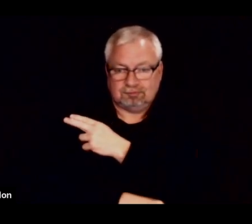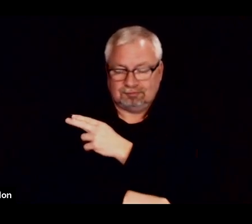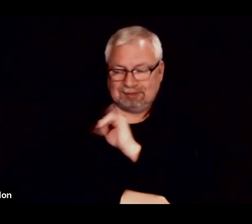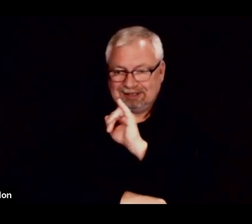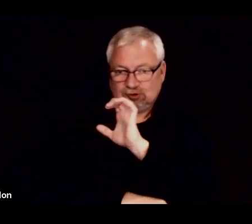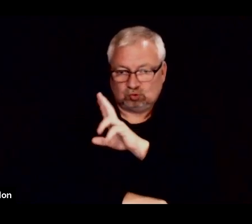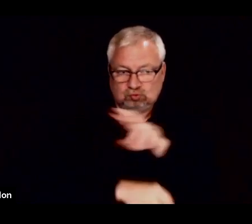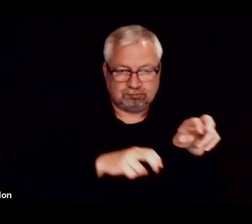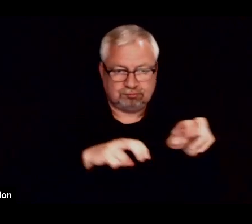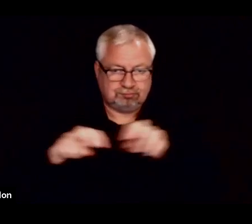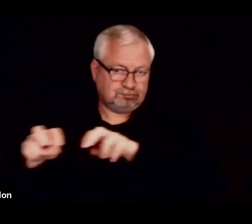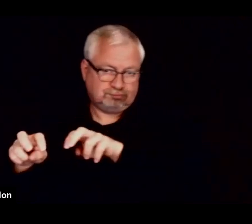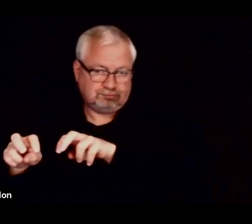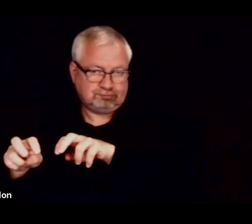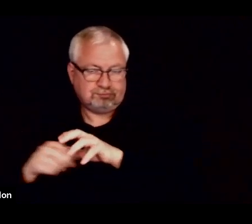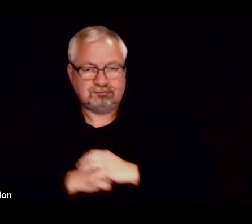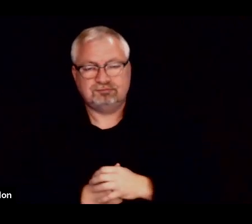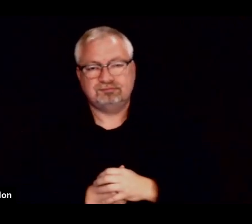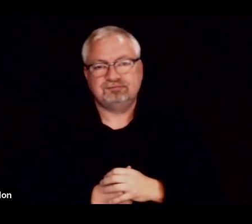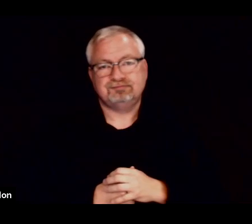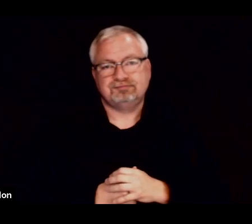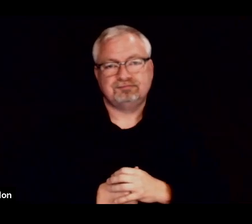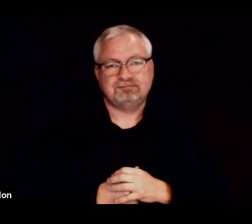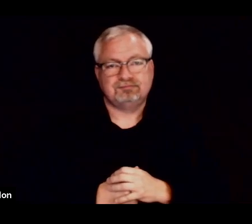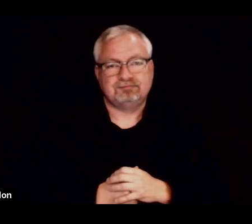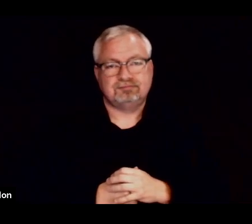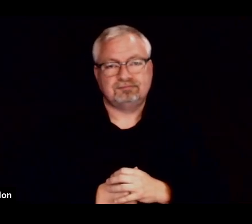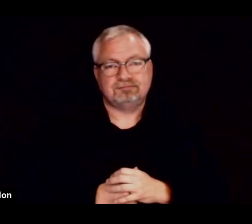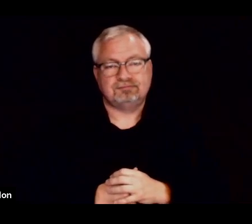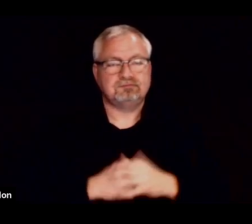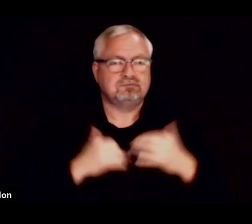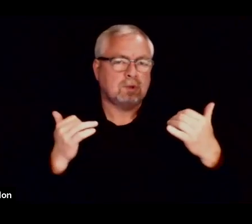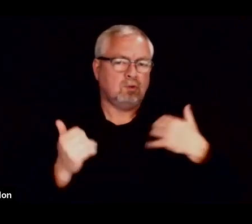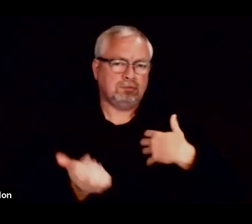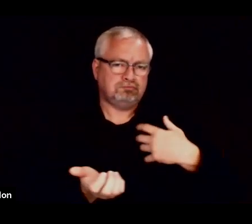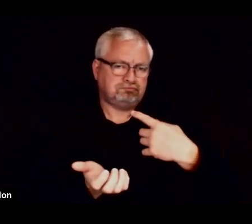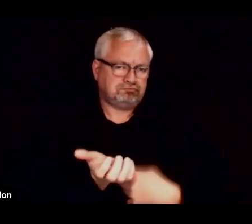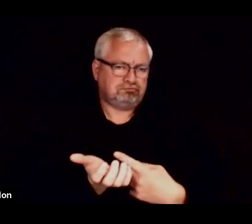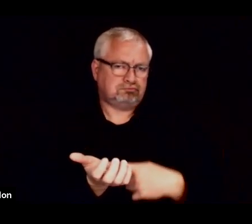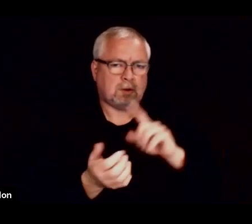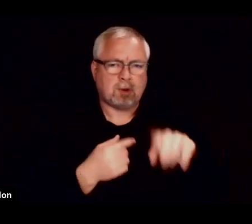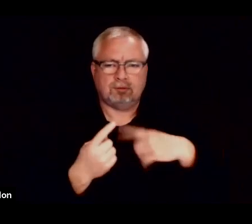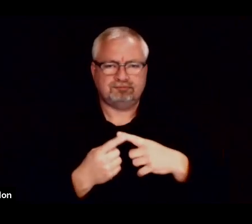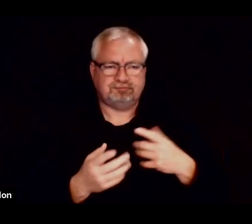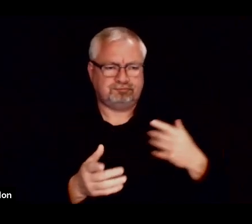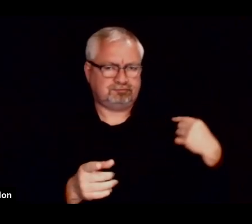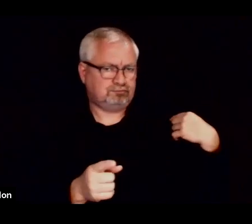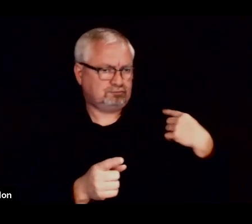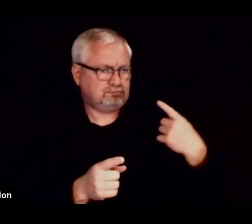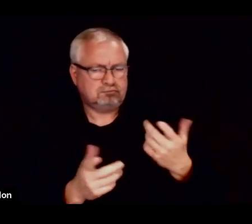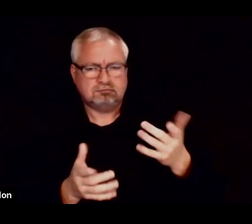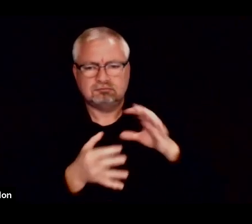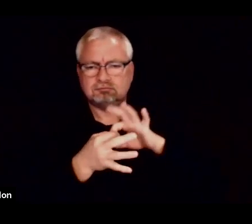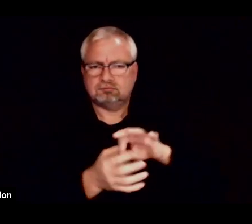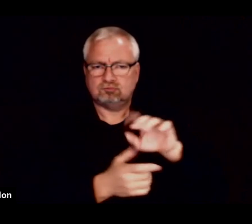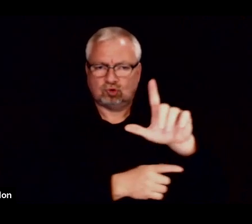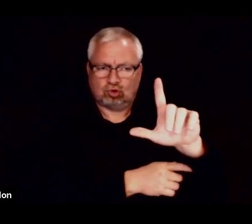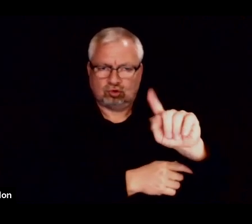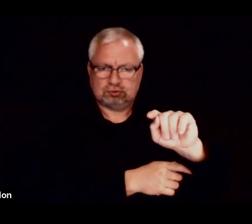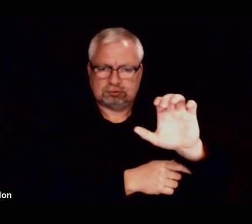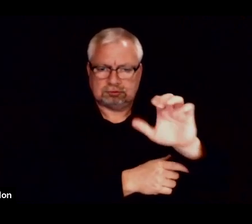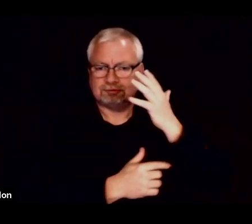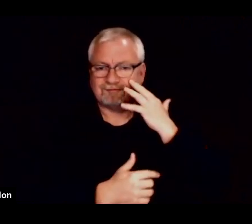I'd like to just talk a little bit about the progress that we've been making on the long-term care 5-point plan that we introduced a little